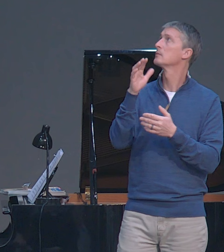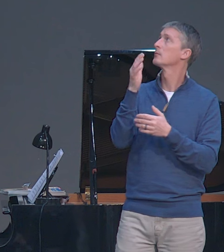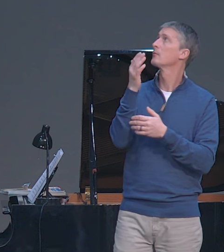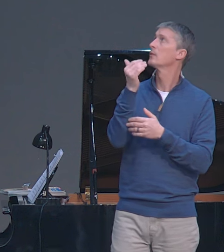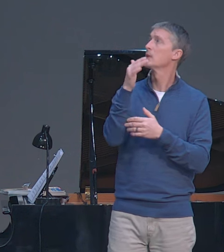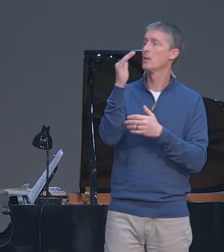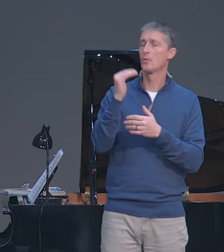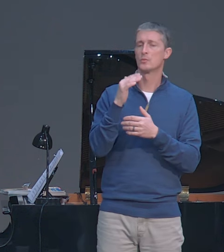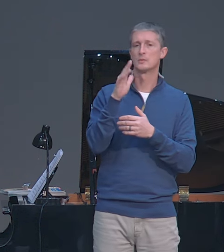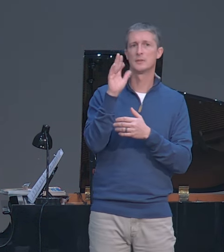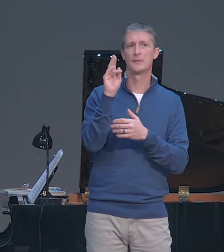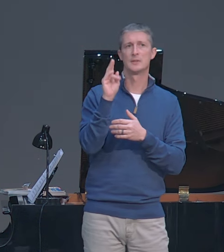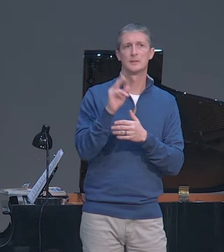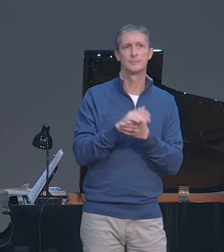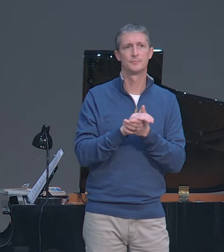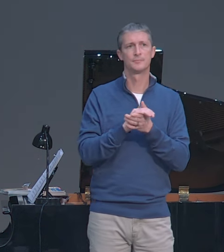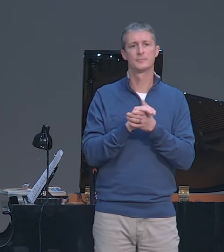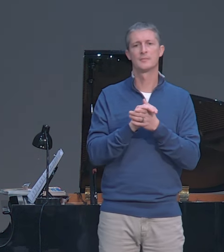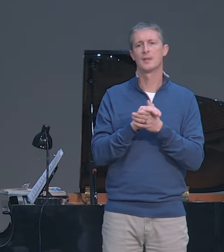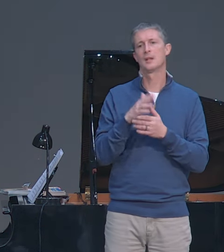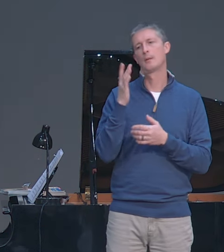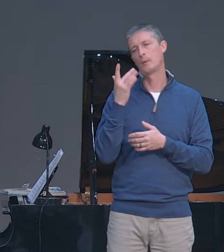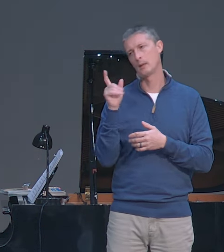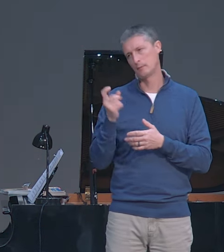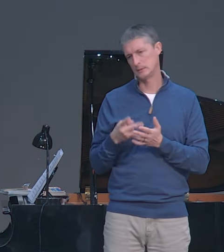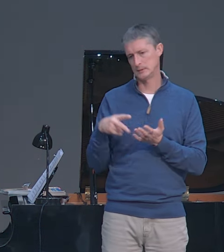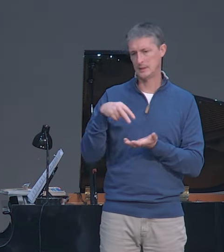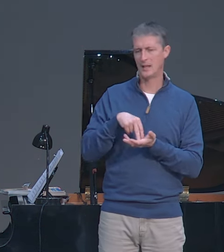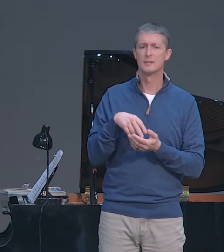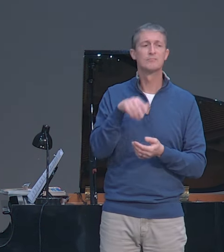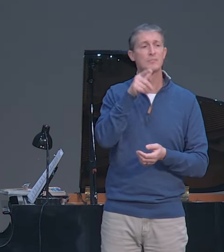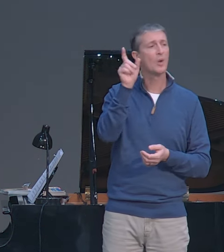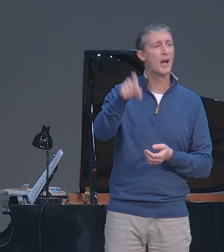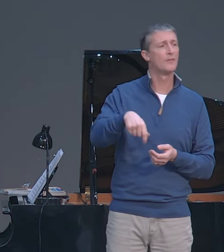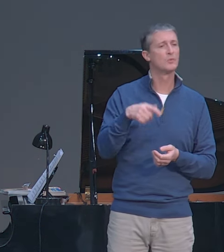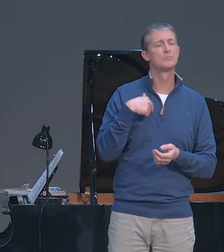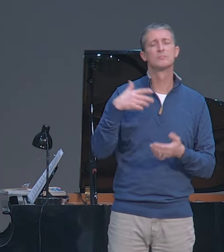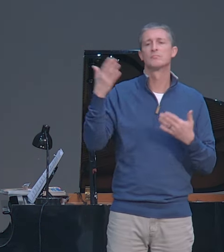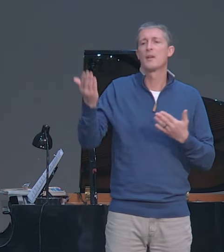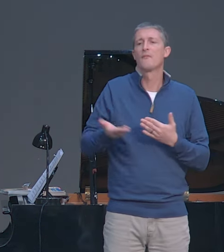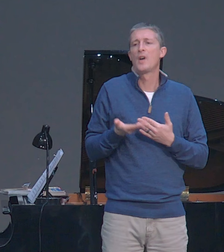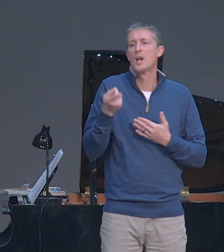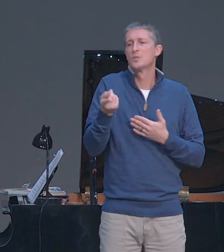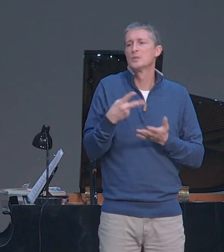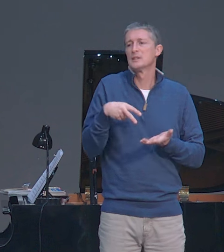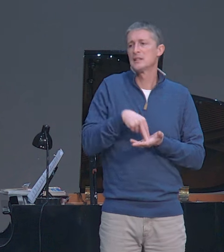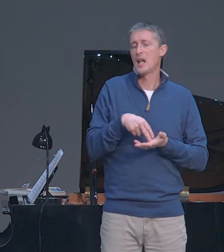this, I know some of you are like, why do we have to stand? You don't have to stand. I just invited you to stand.